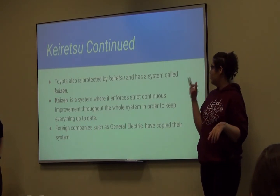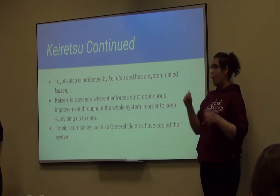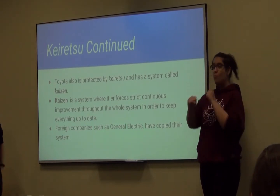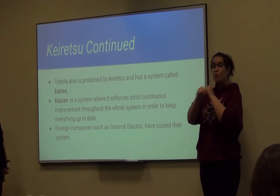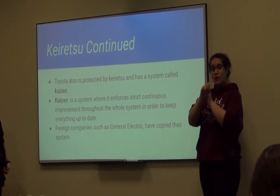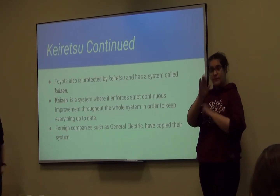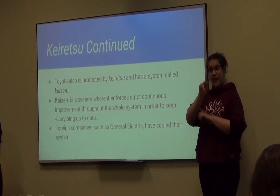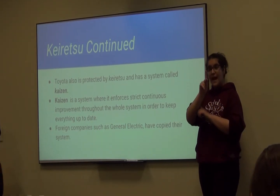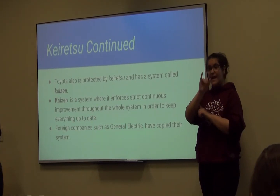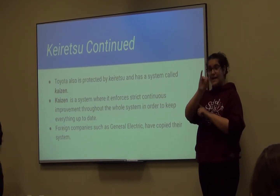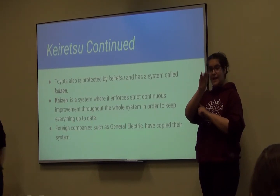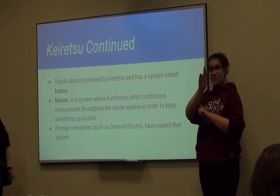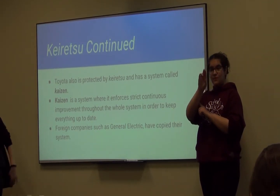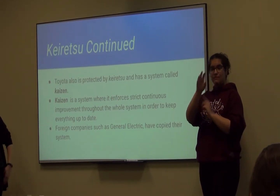also protected by Keiretsu.